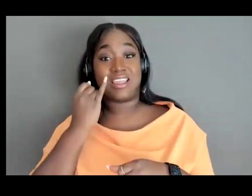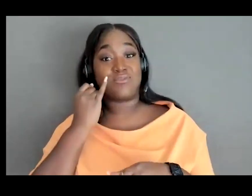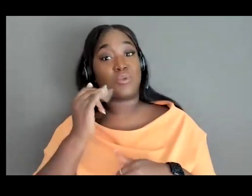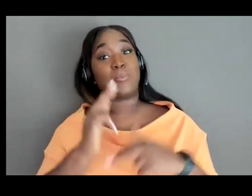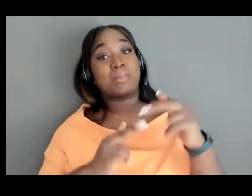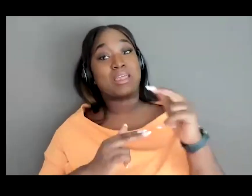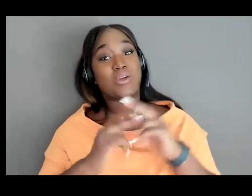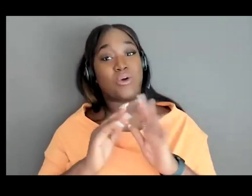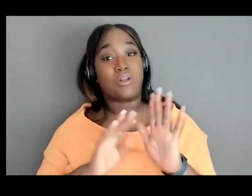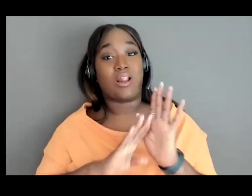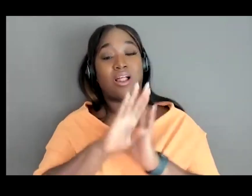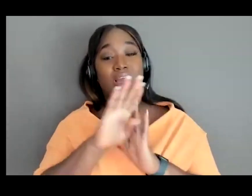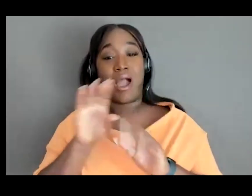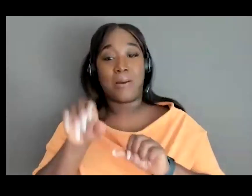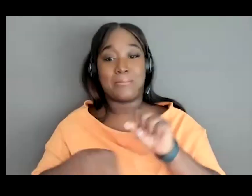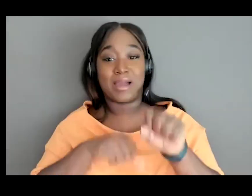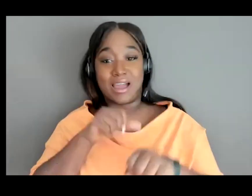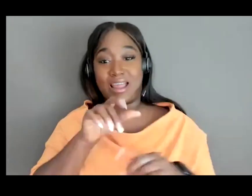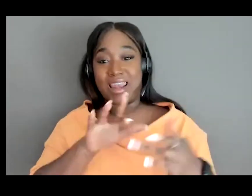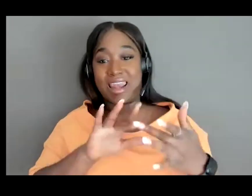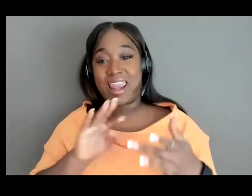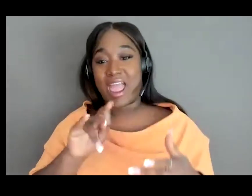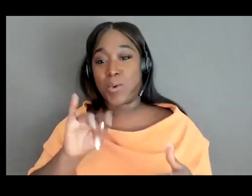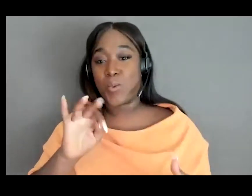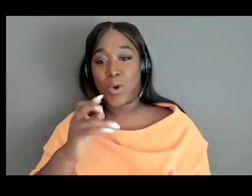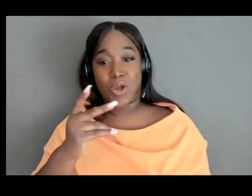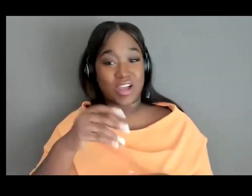network in Charlotte.